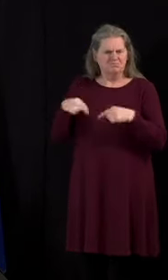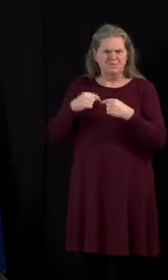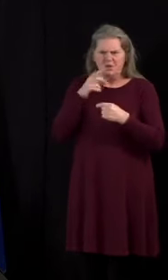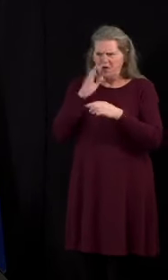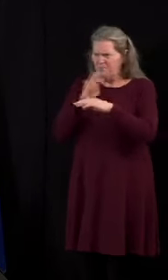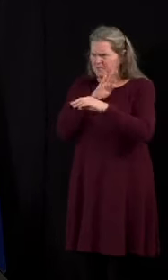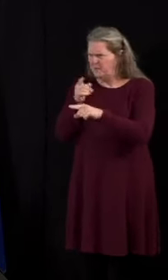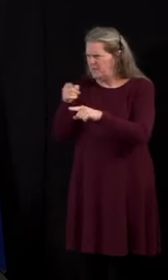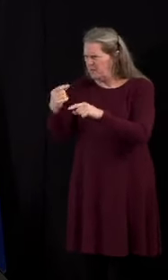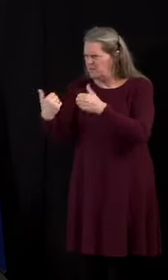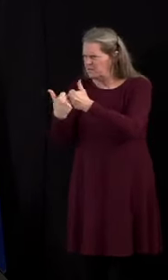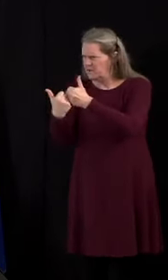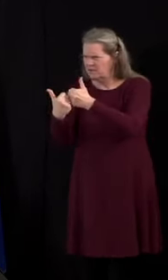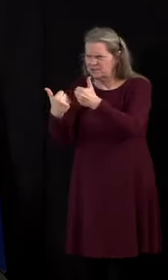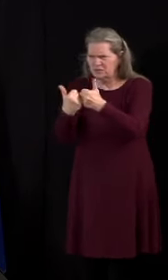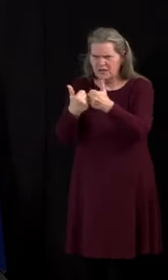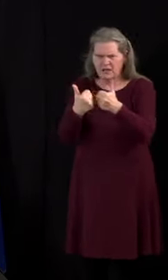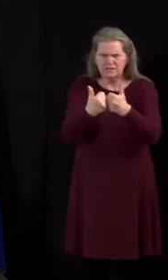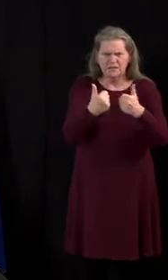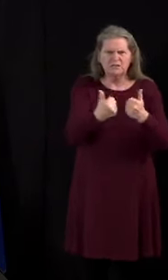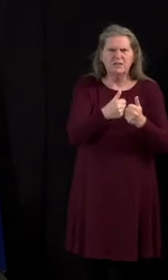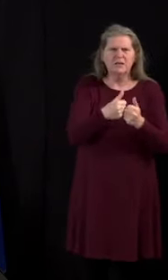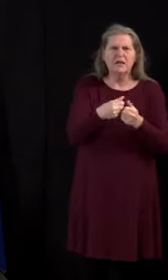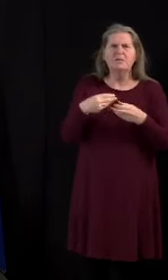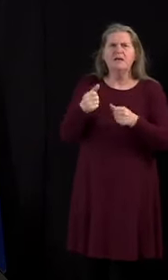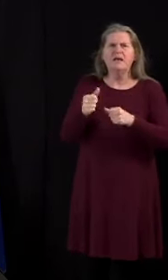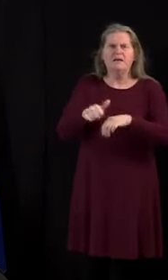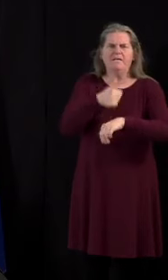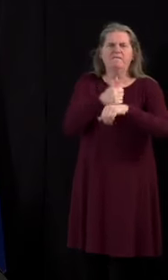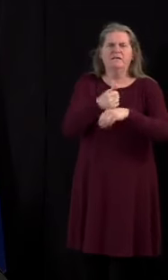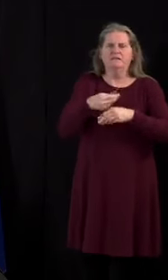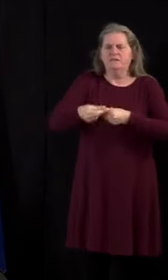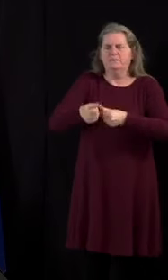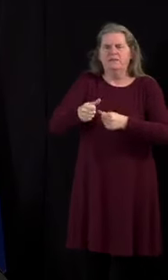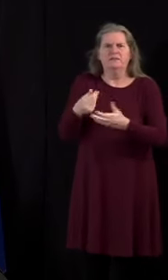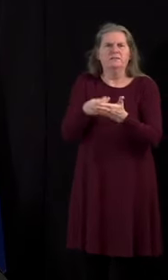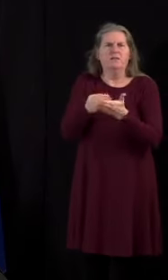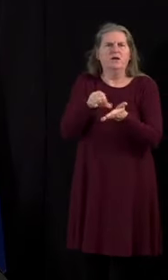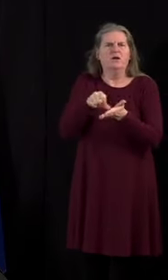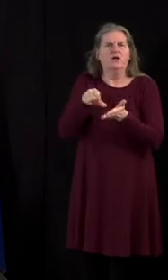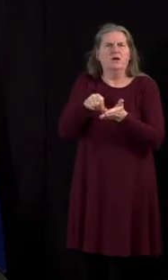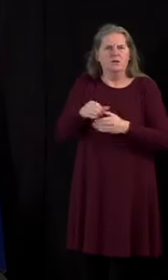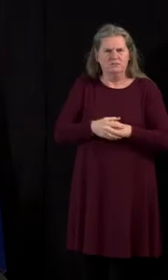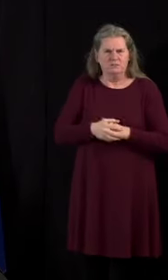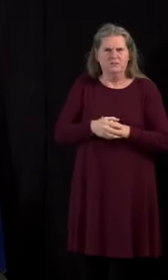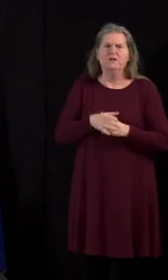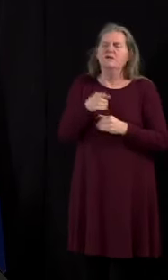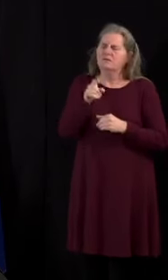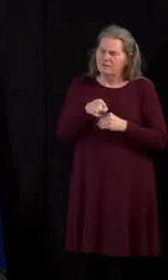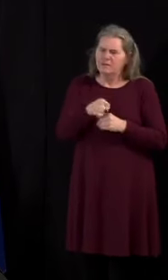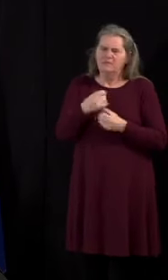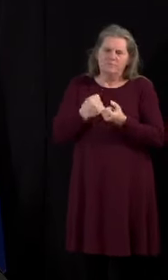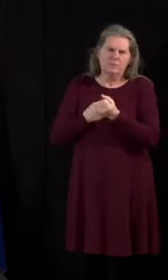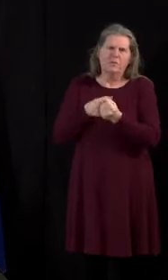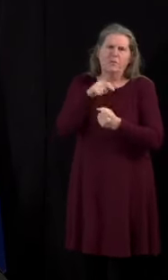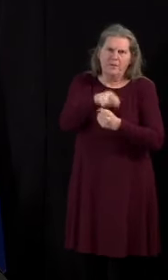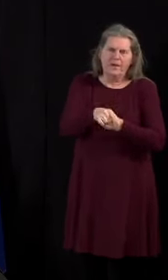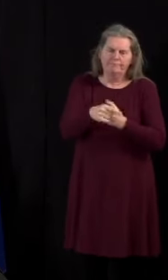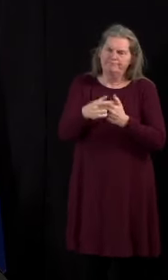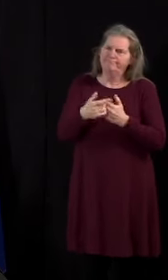challenges businesses are having paying fixed costs. This program will provide some urgently needed help under